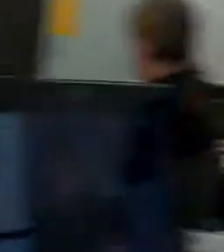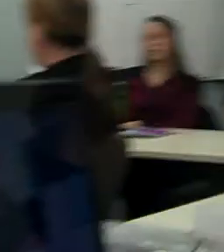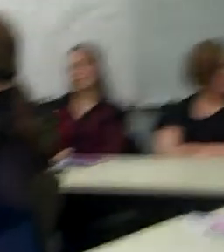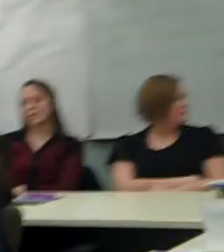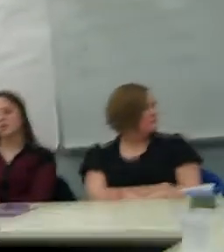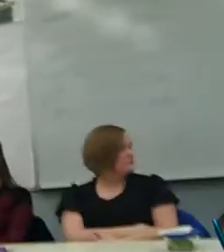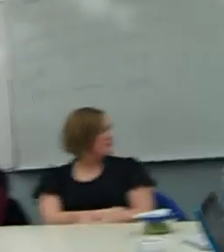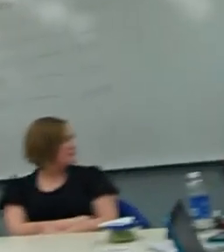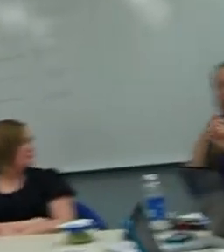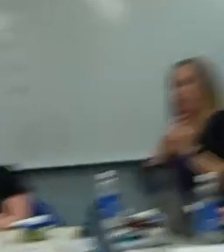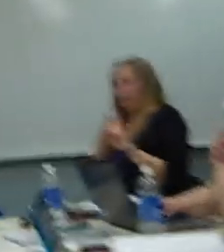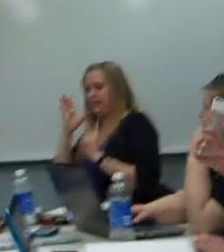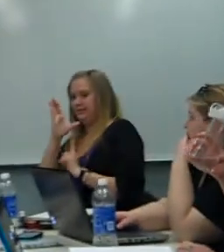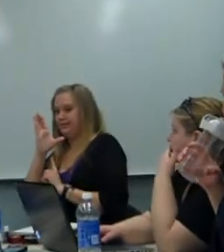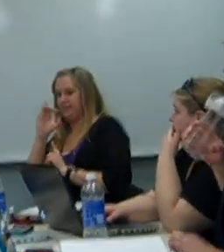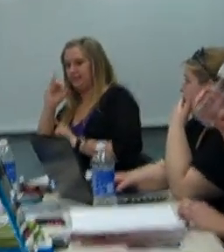Have you had an experience with